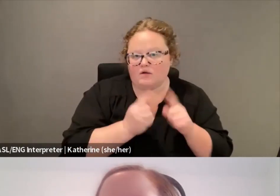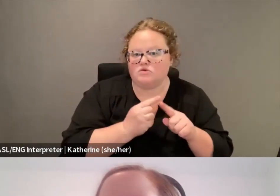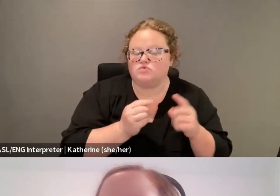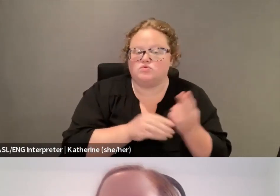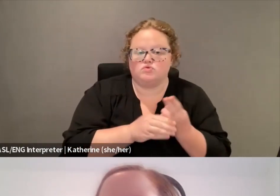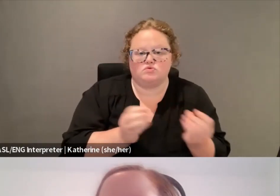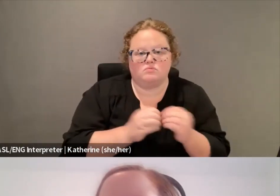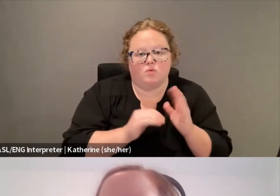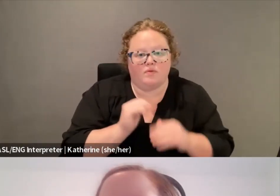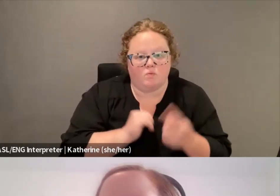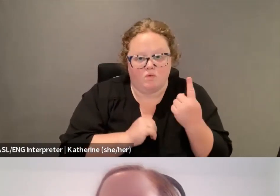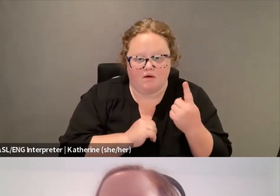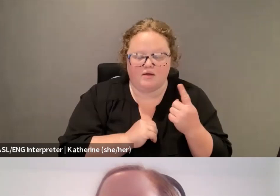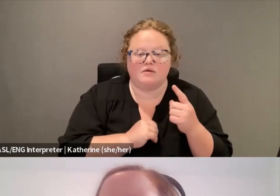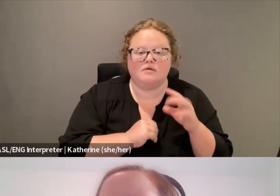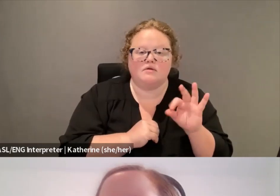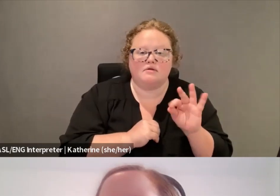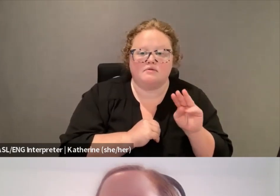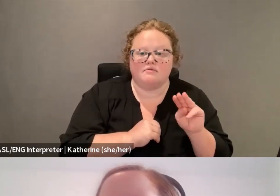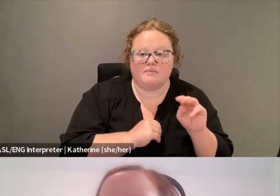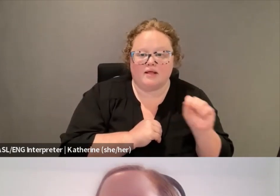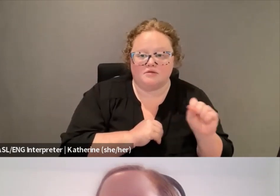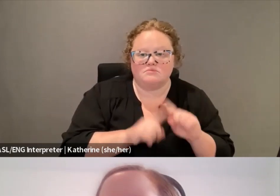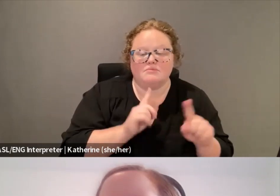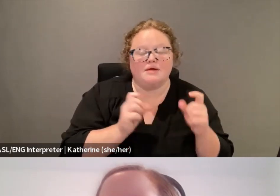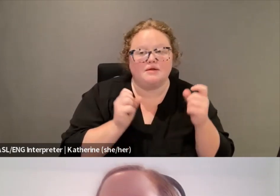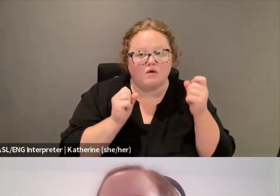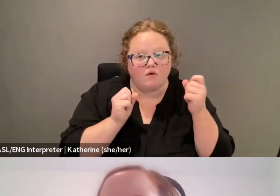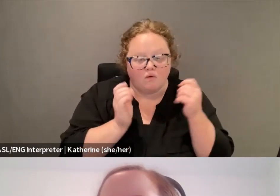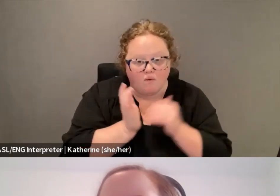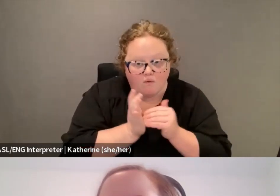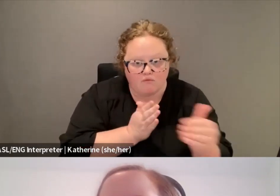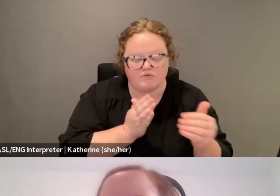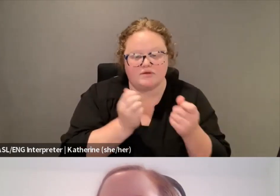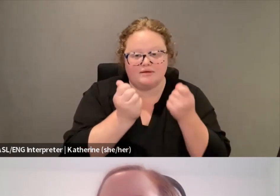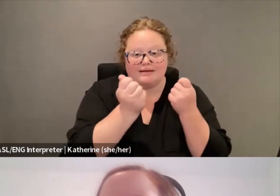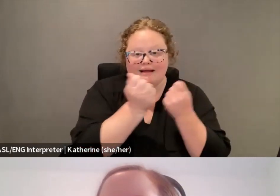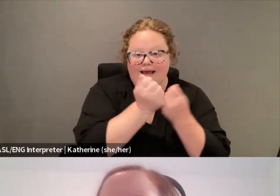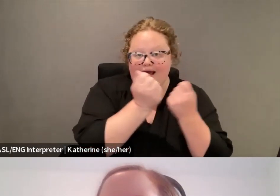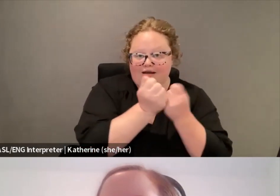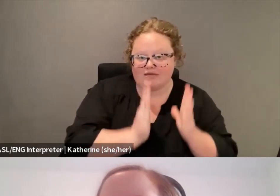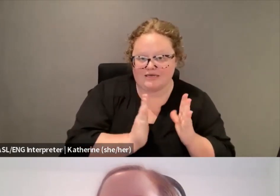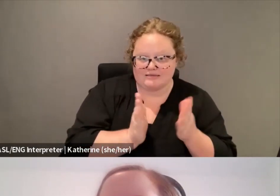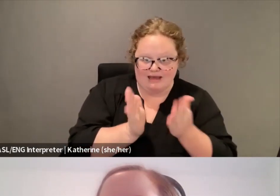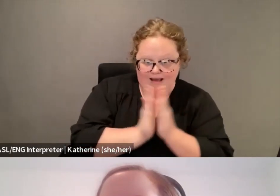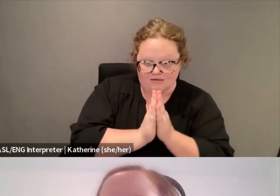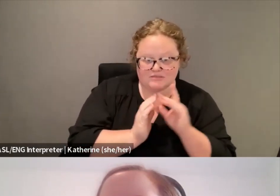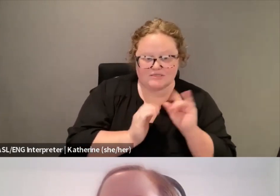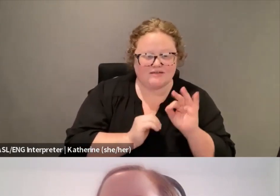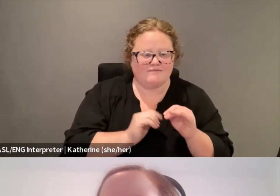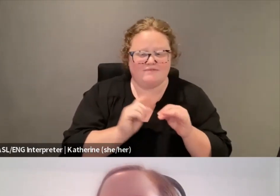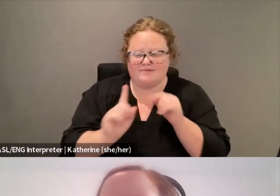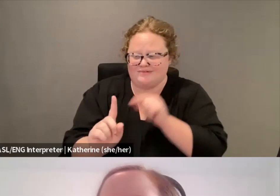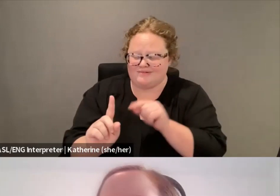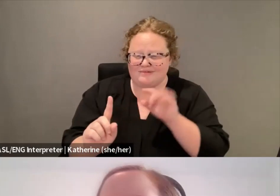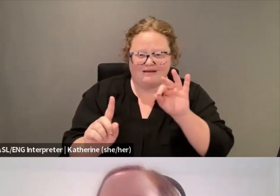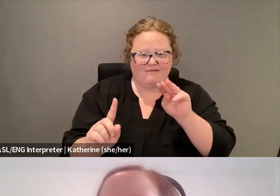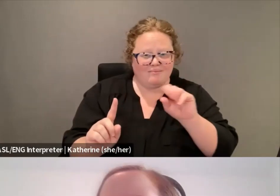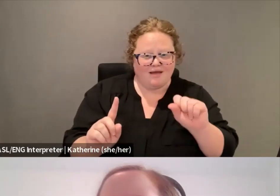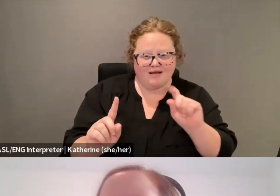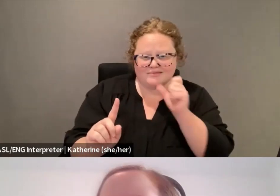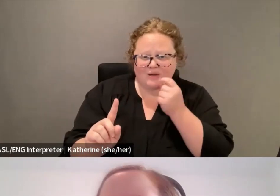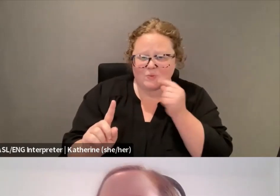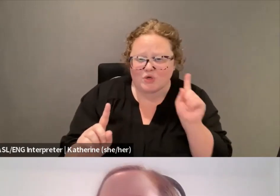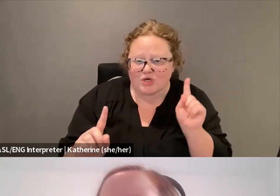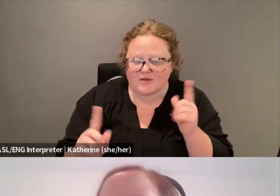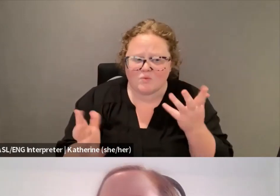although this is a really common request from advocates, so that if there's one FMS that's not working for them, they might have somewhere